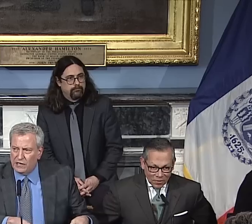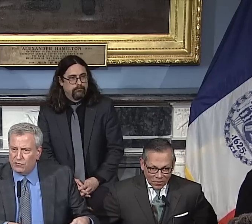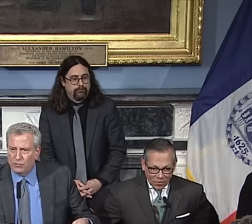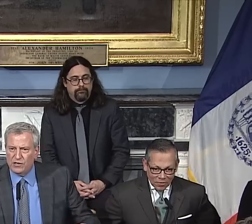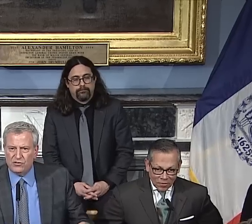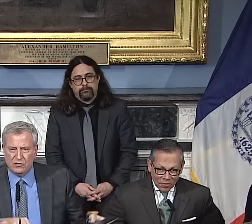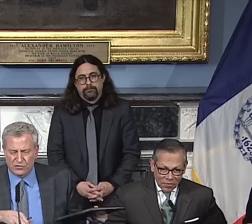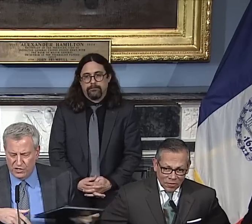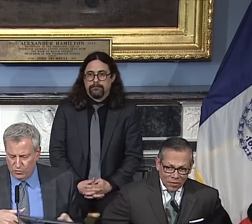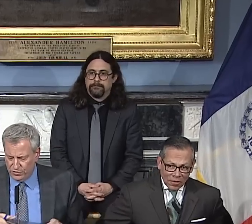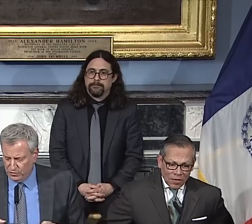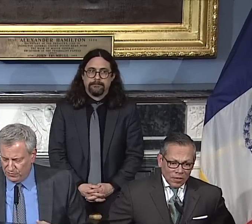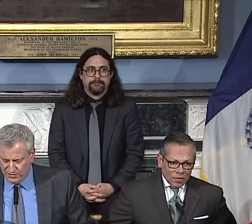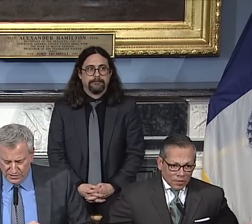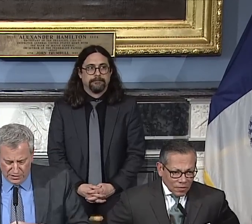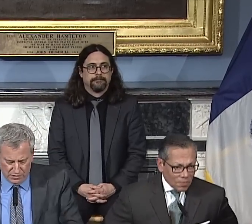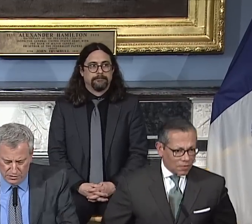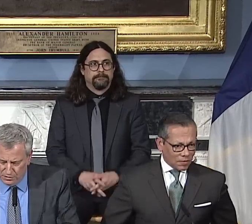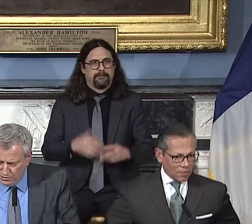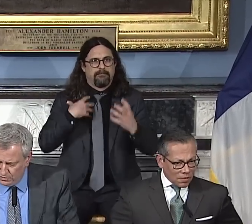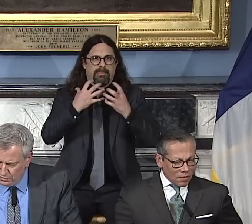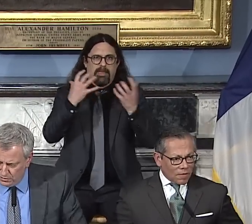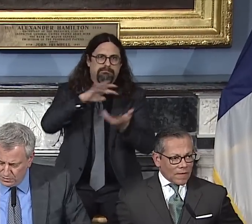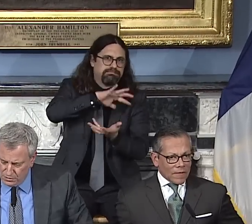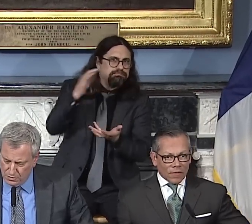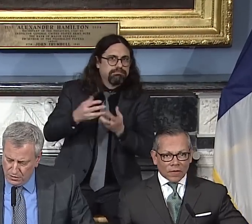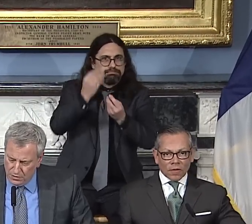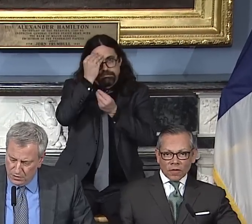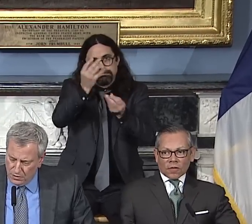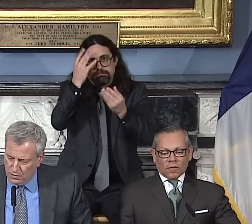We have a lot of information to share with you. Obviously,